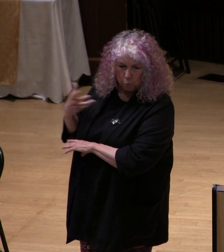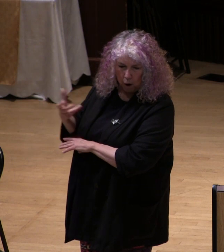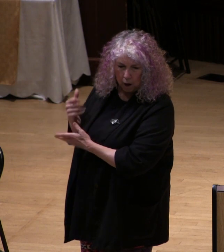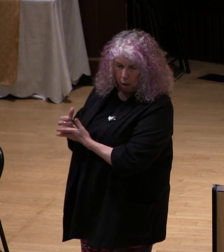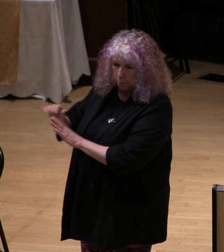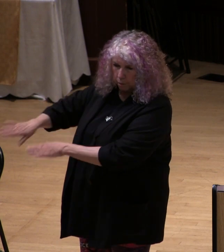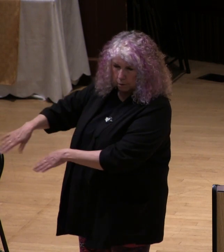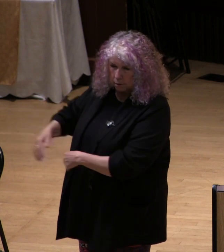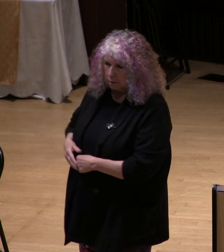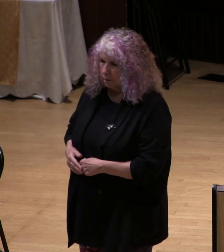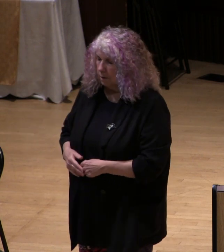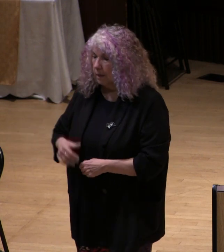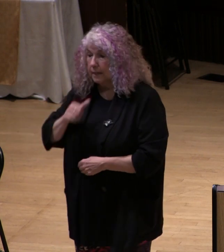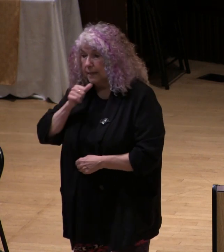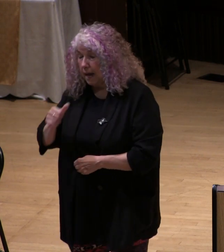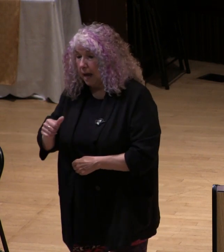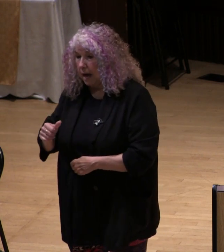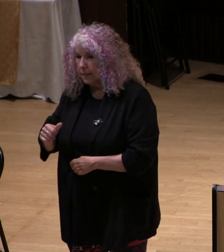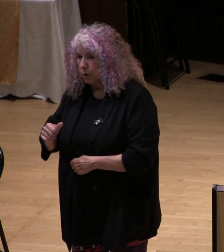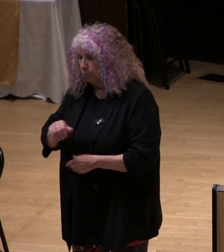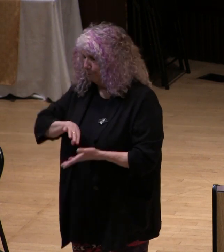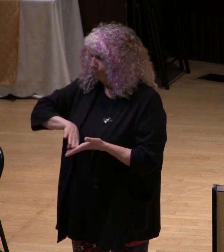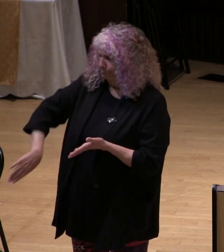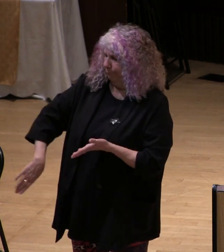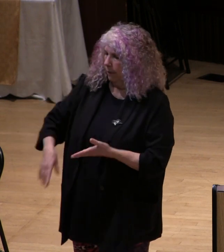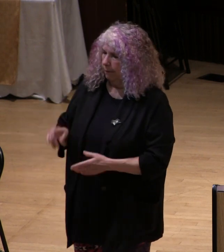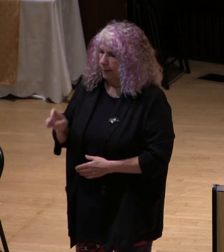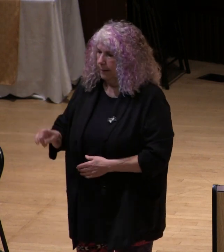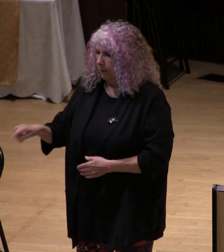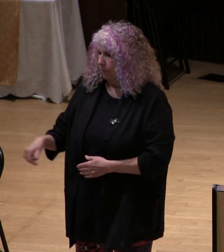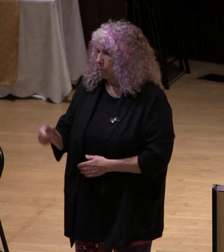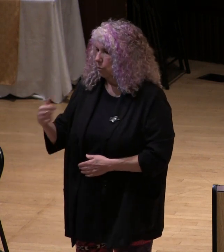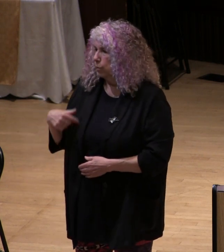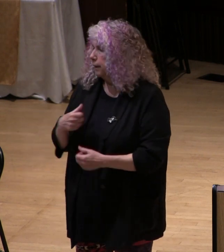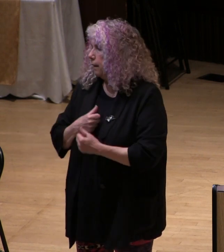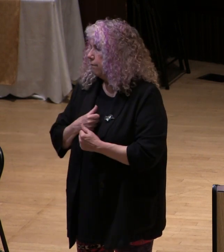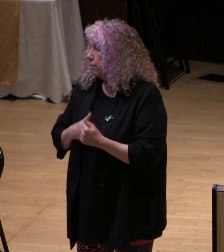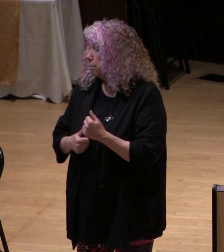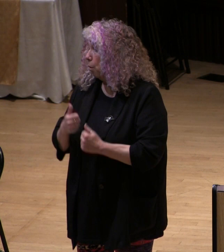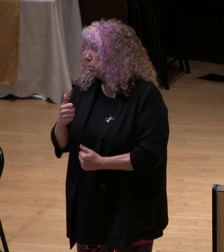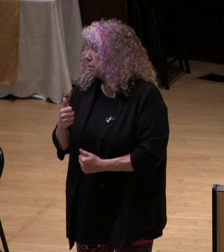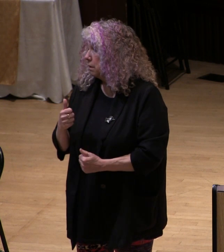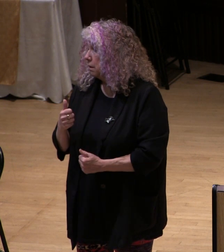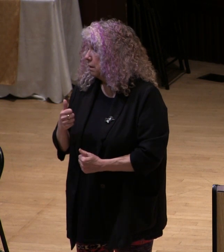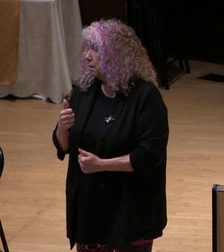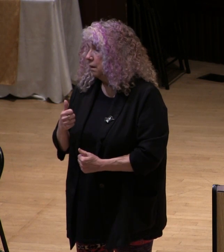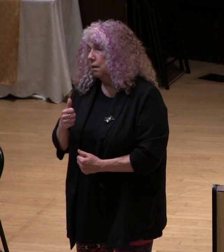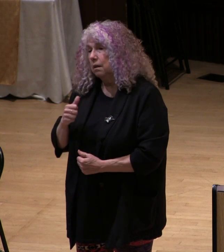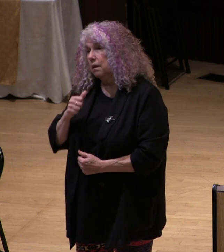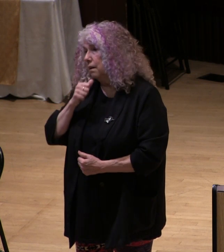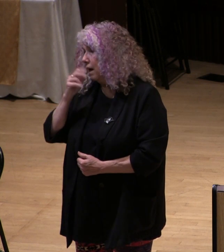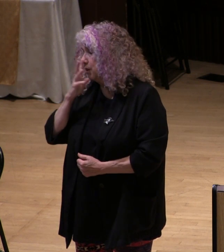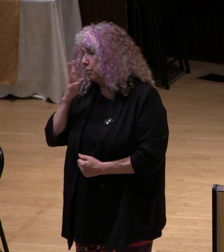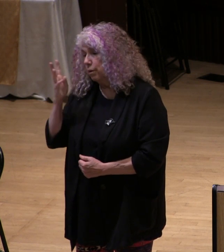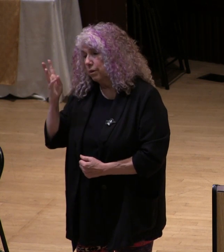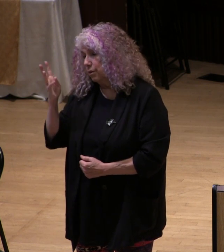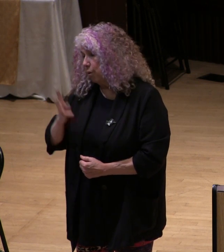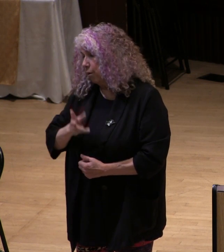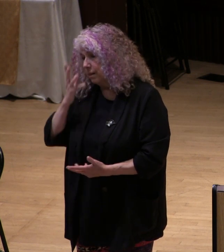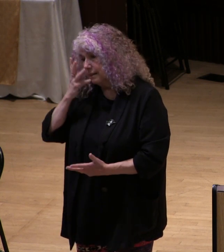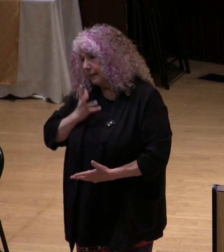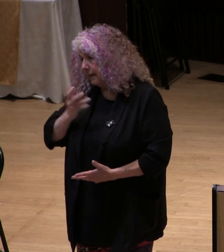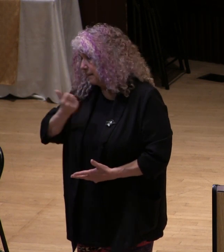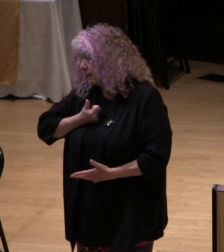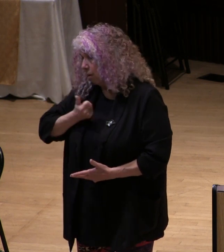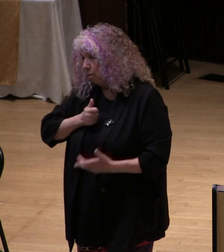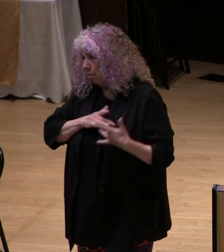help, not to dismiss the needs of those we love the most, and not to ignore the sadness in our